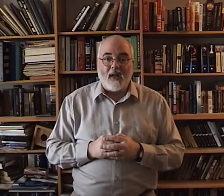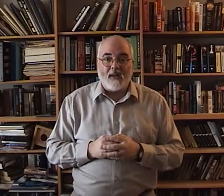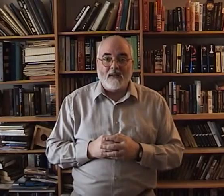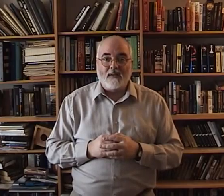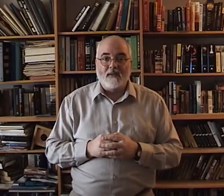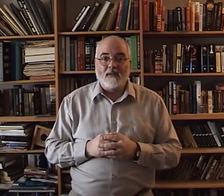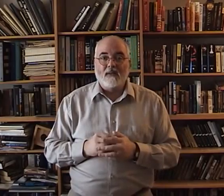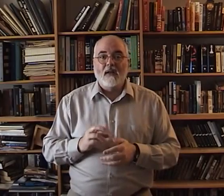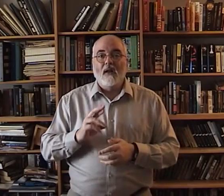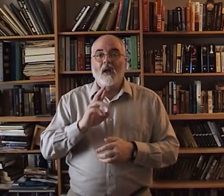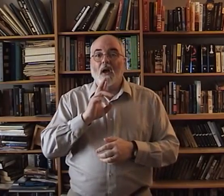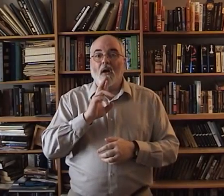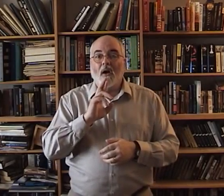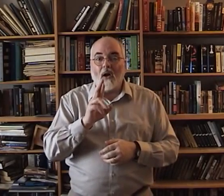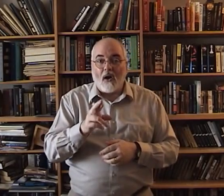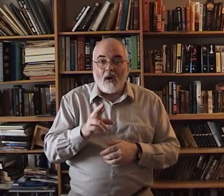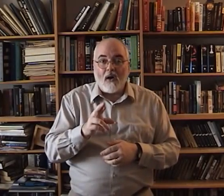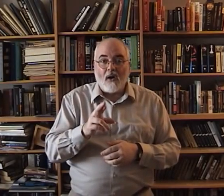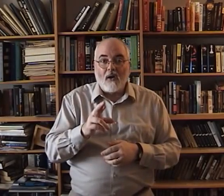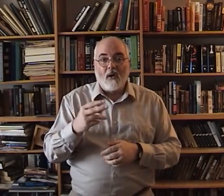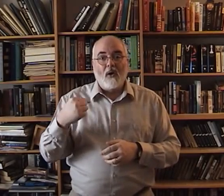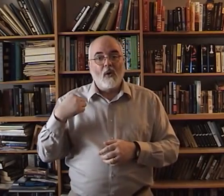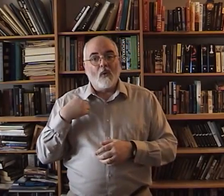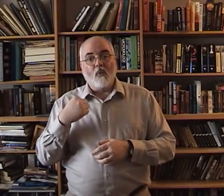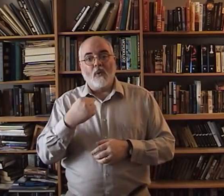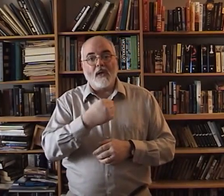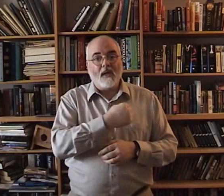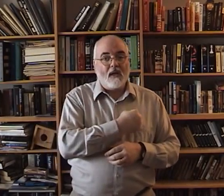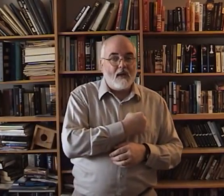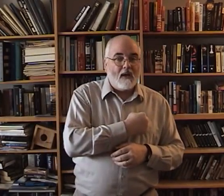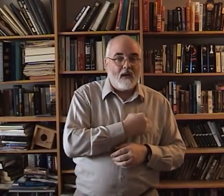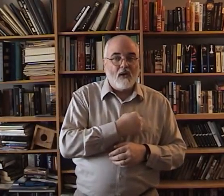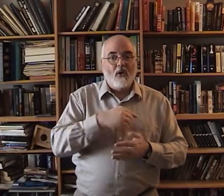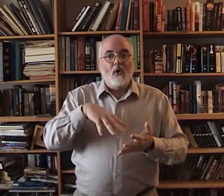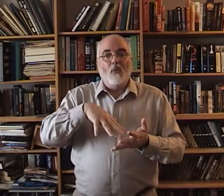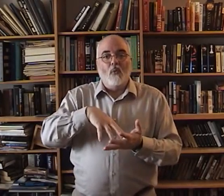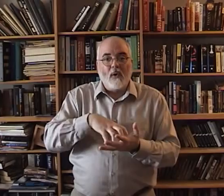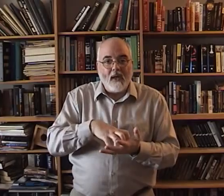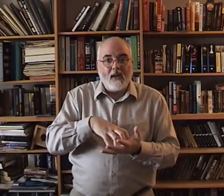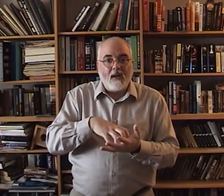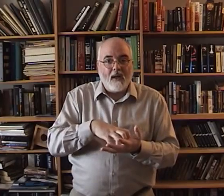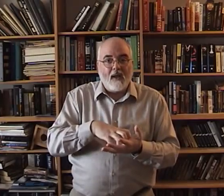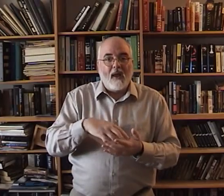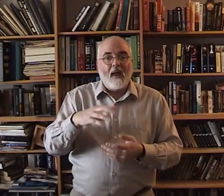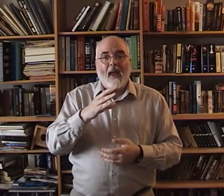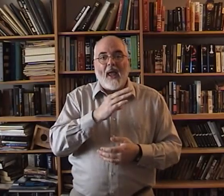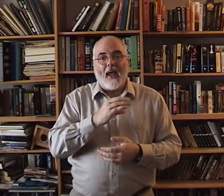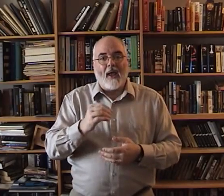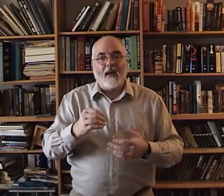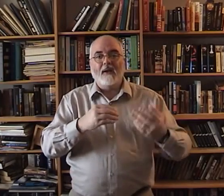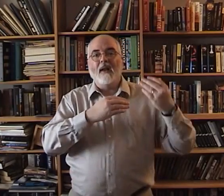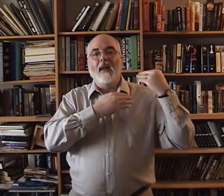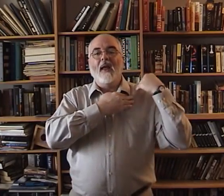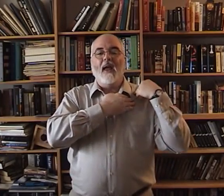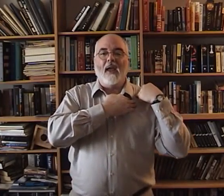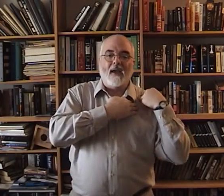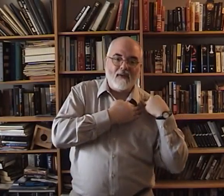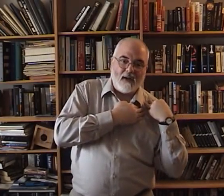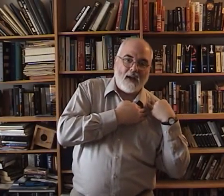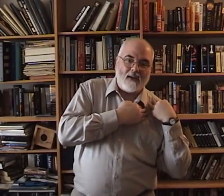laden? Are we weak and heavy laden?